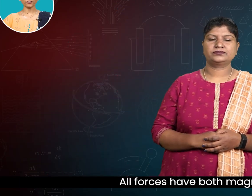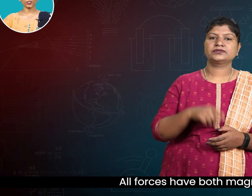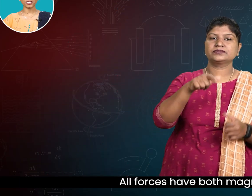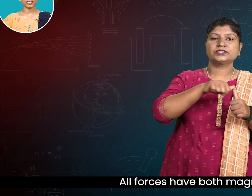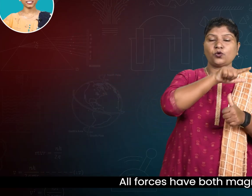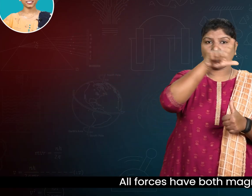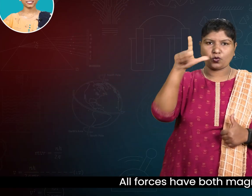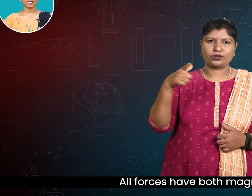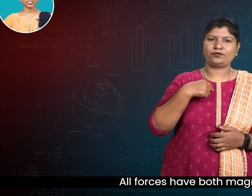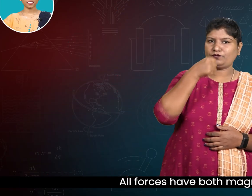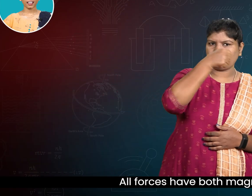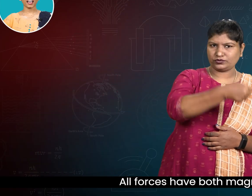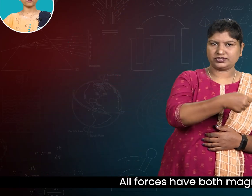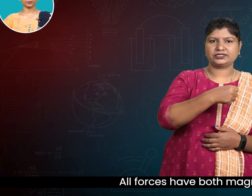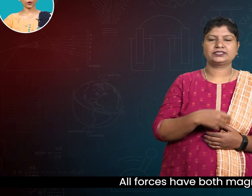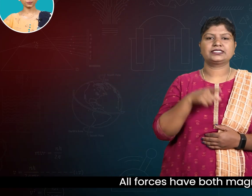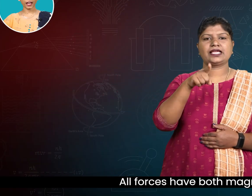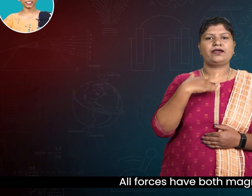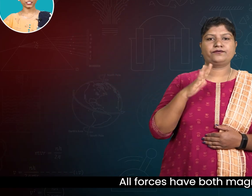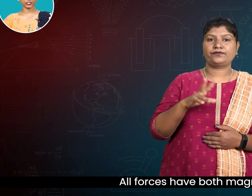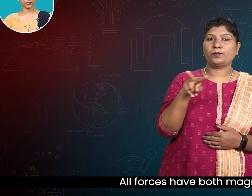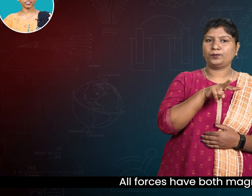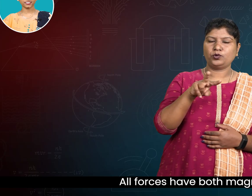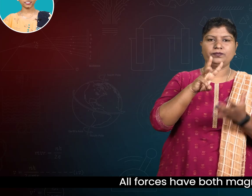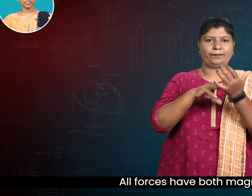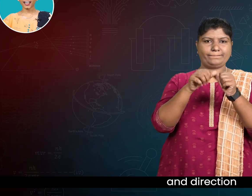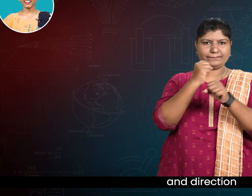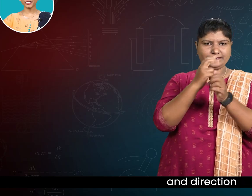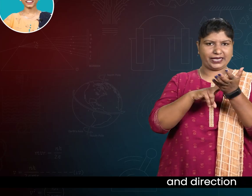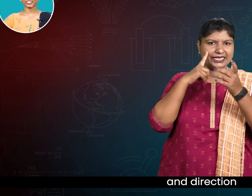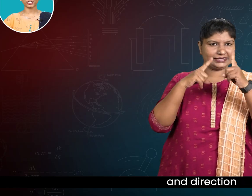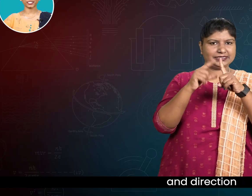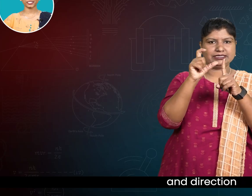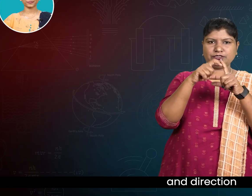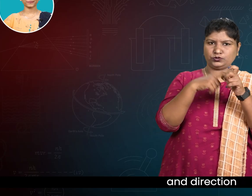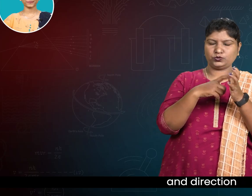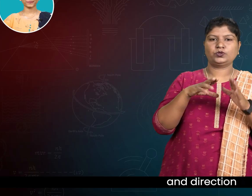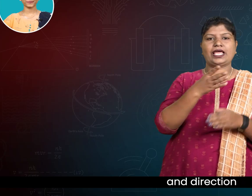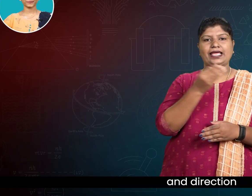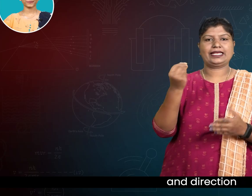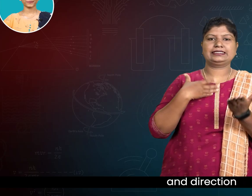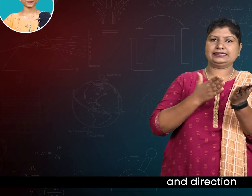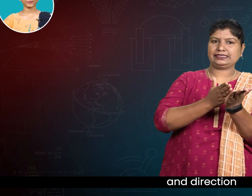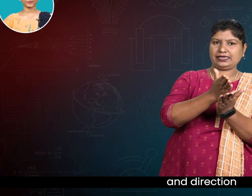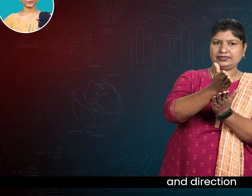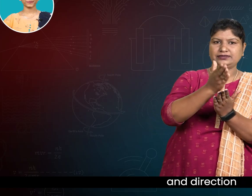All forces have both magnitude and direction.